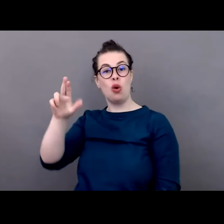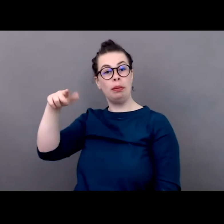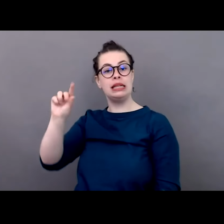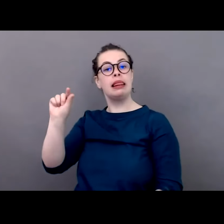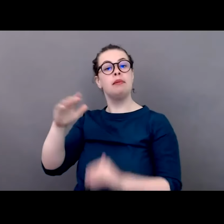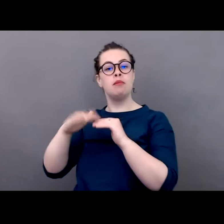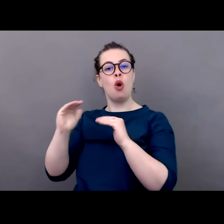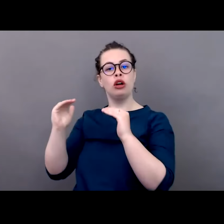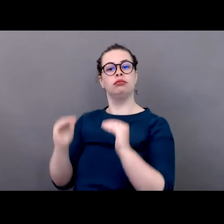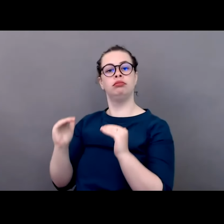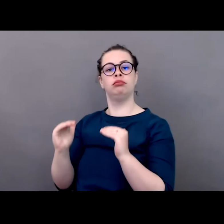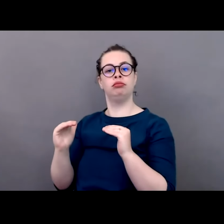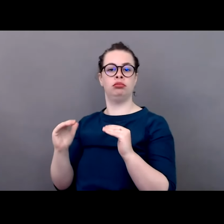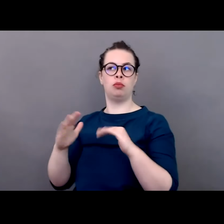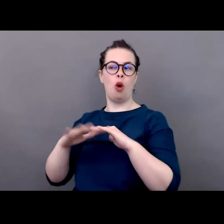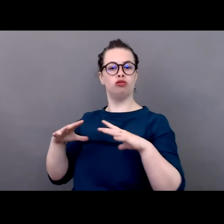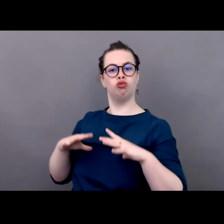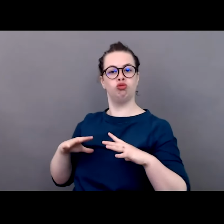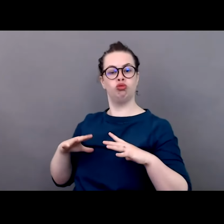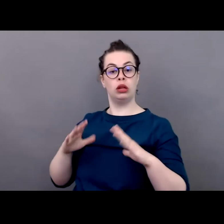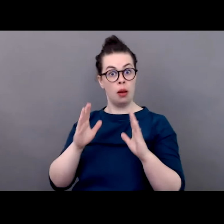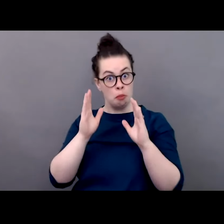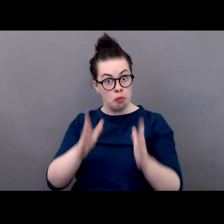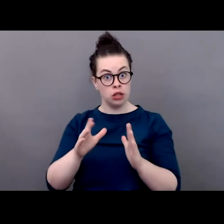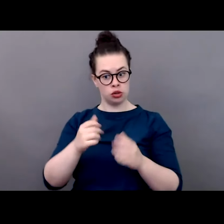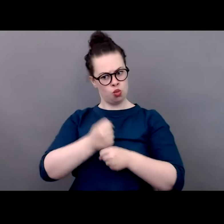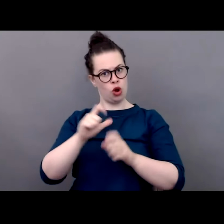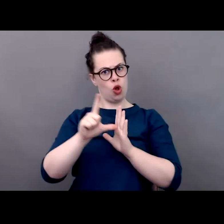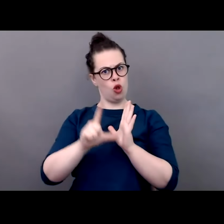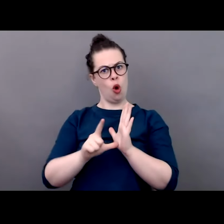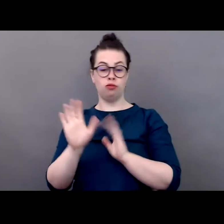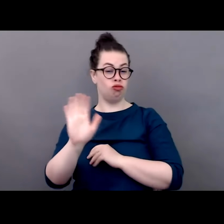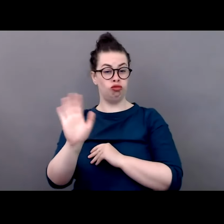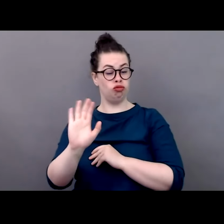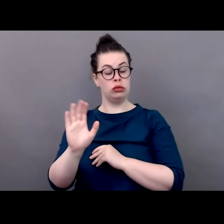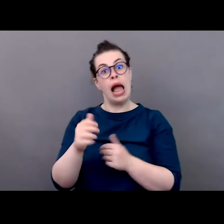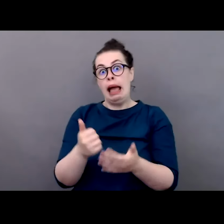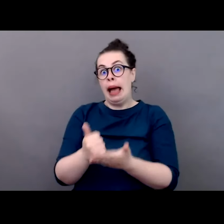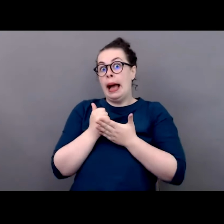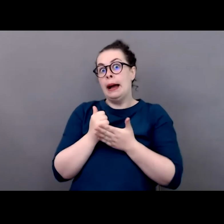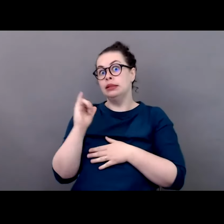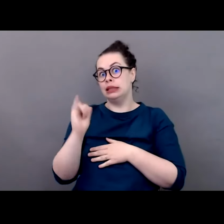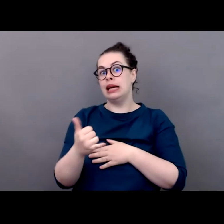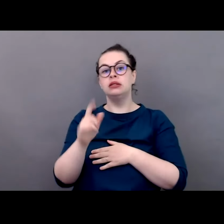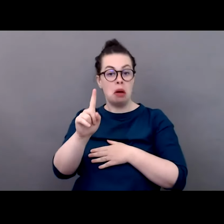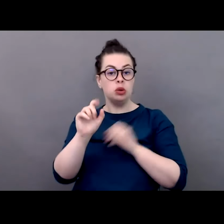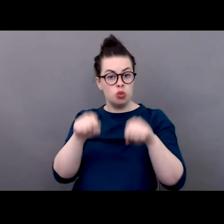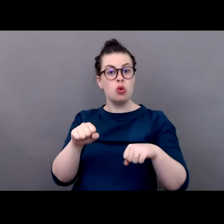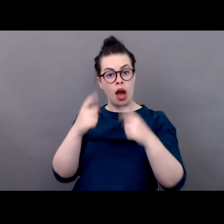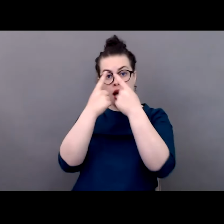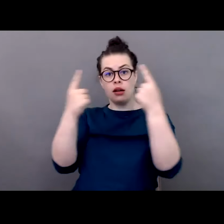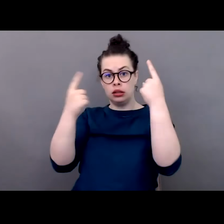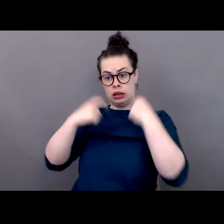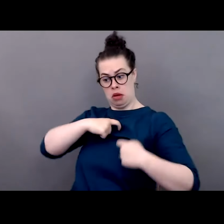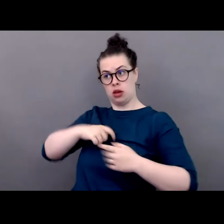It doesn't hurt, but it's not a necessity. So actually, there are clients who are represented by academics. They